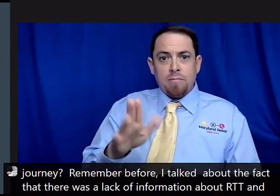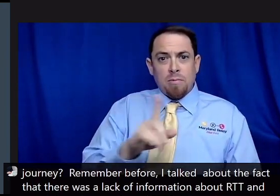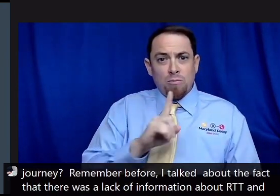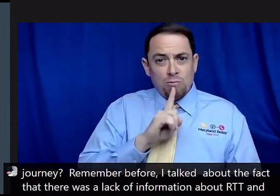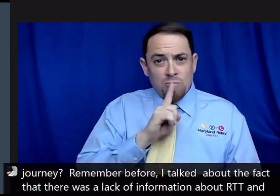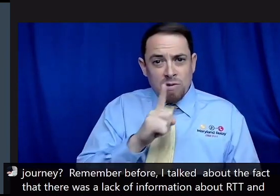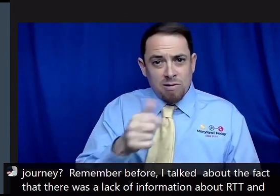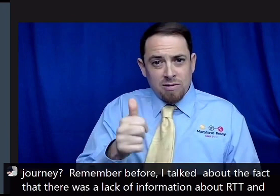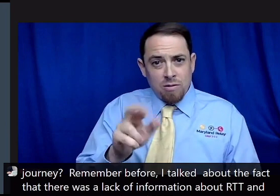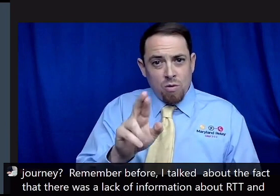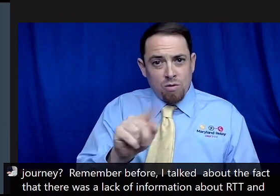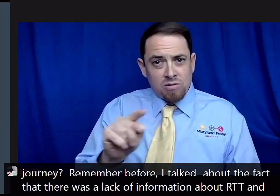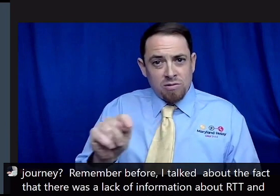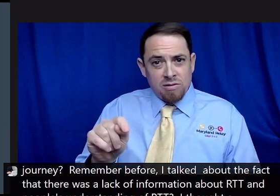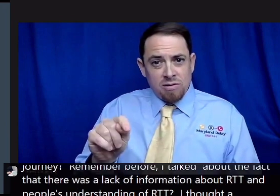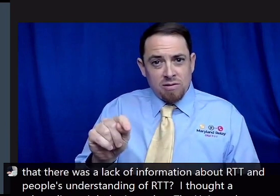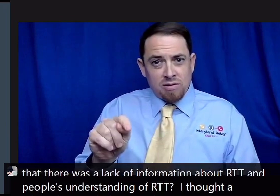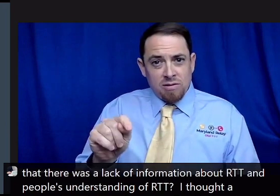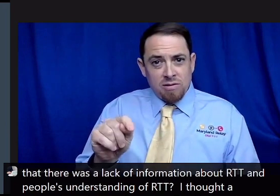Platform, or UTAP.